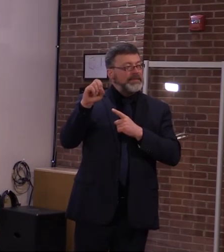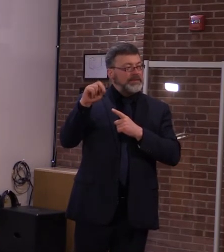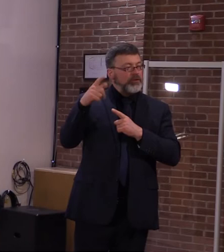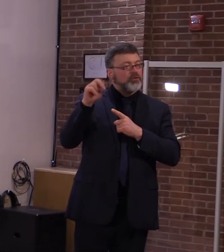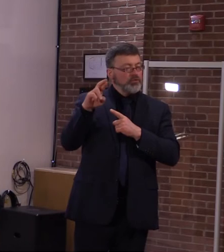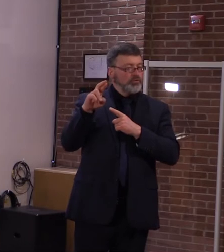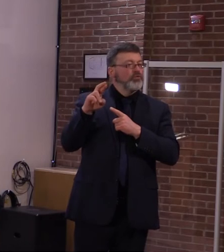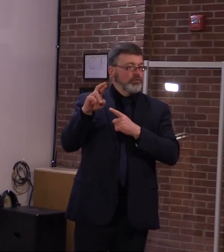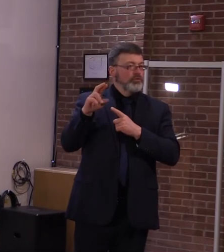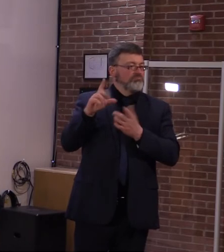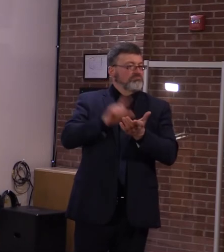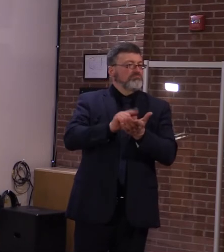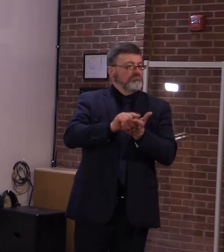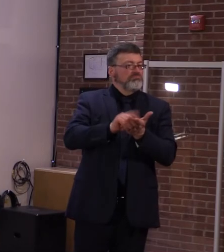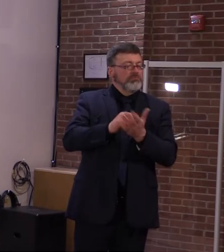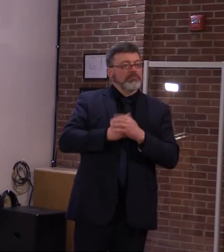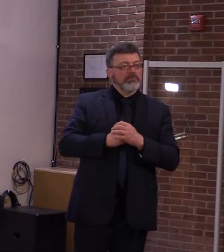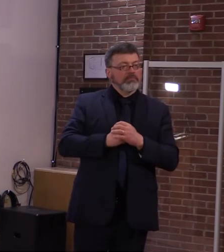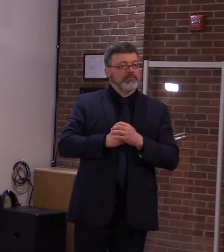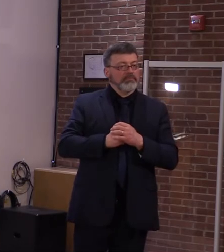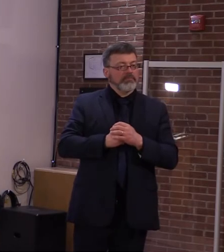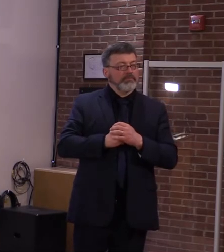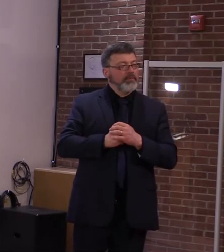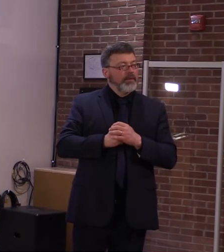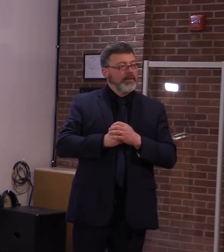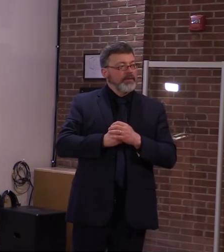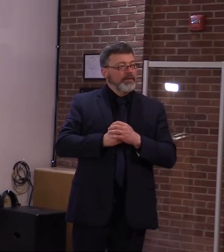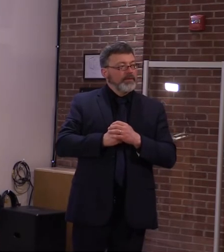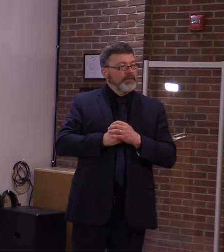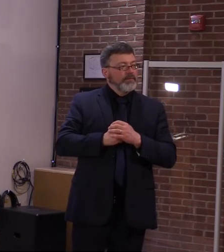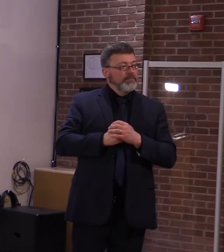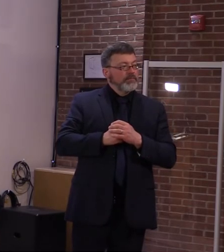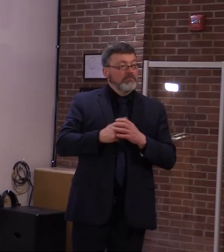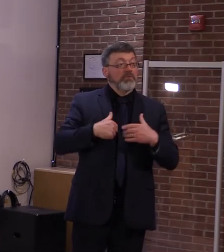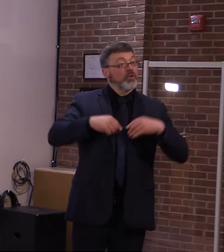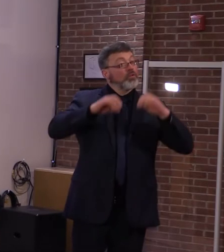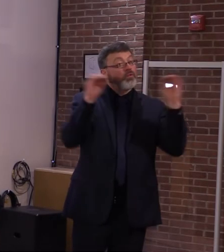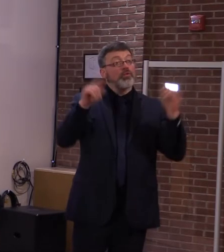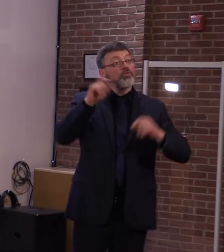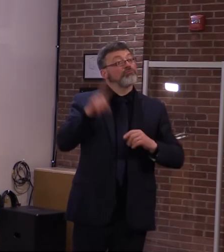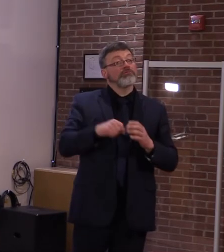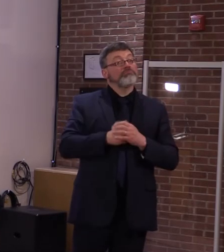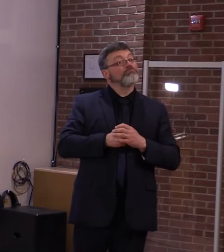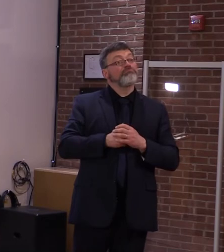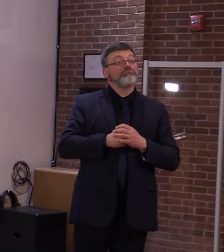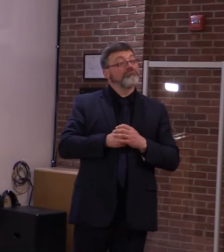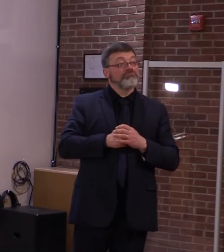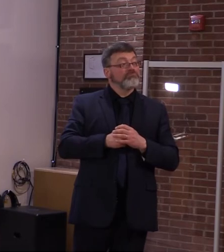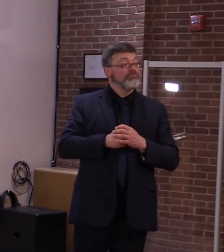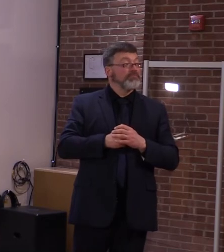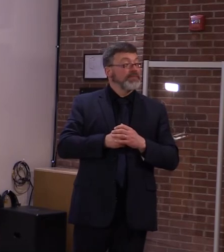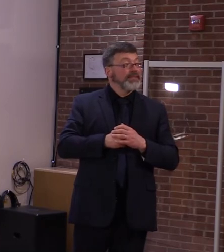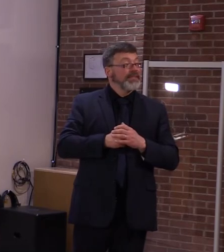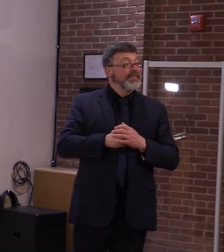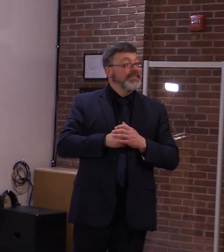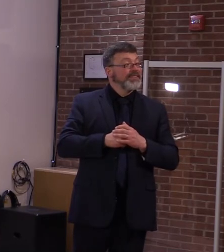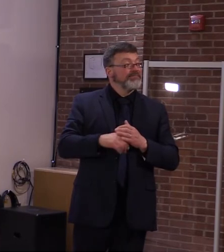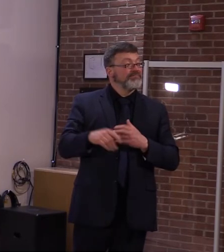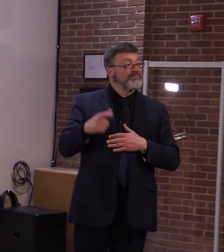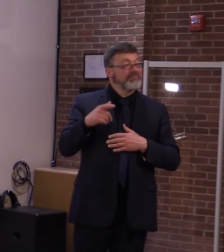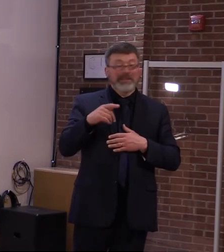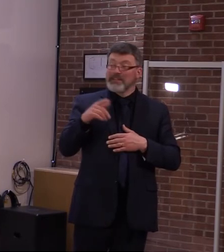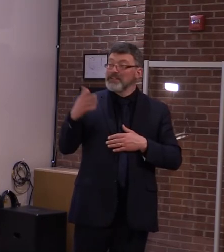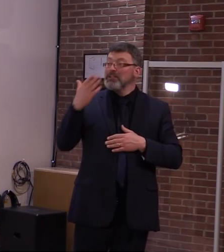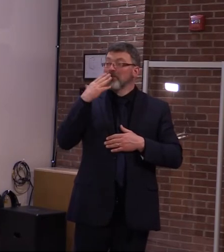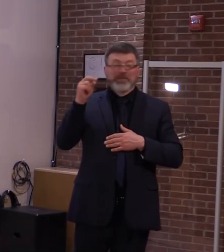Yeah, hi. Actually, my questions have all been answered at this point. Thank you. Good news. Thank you. Eric, Times